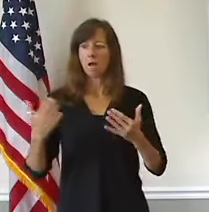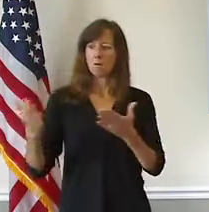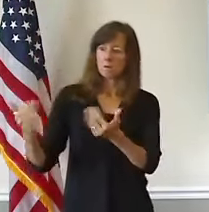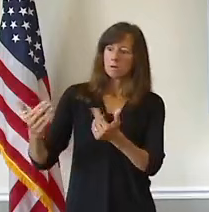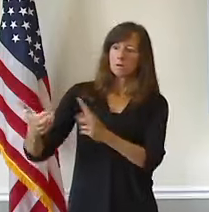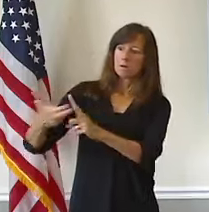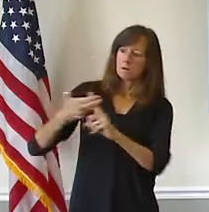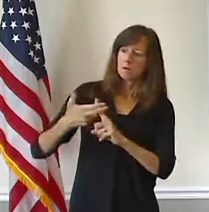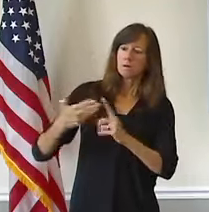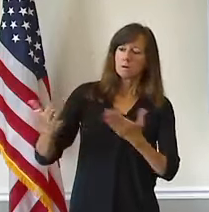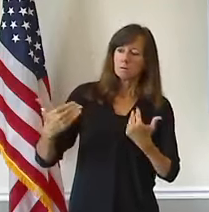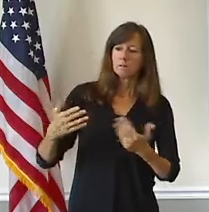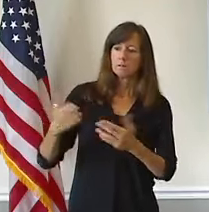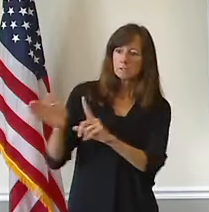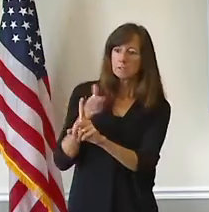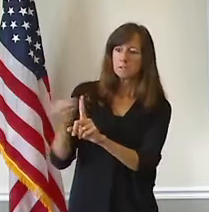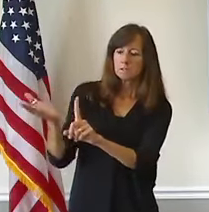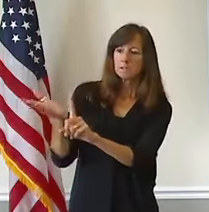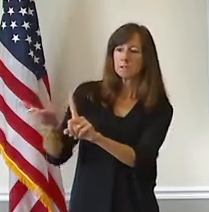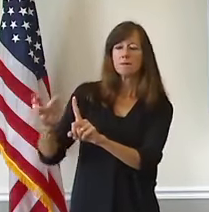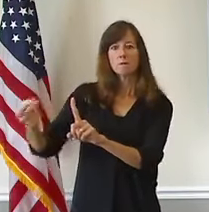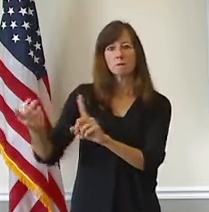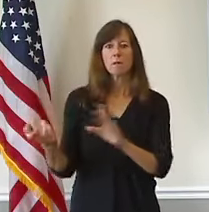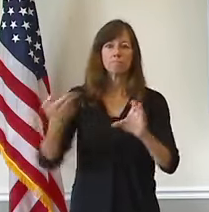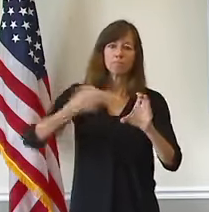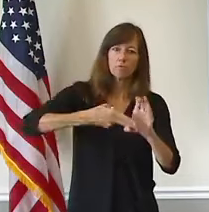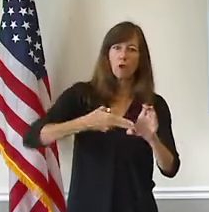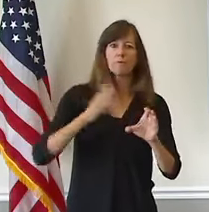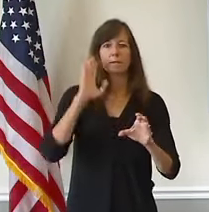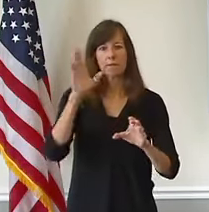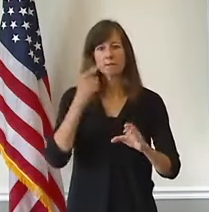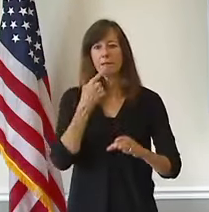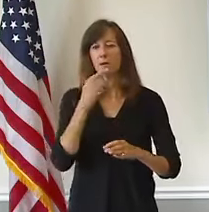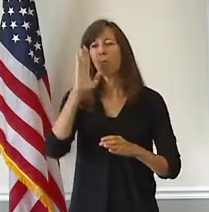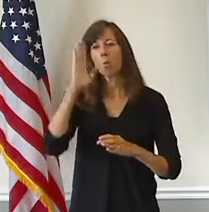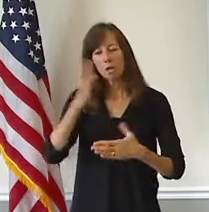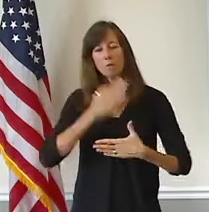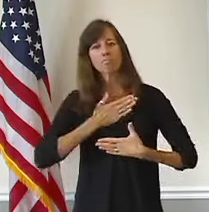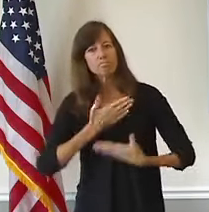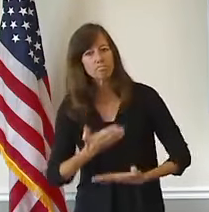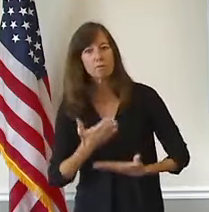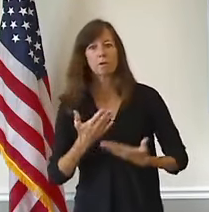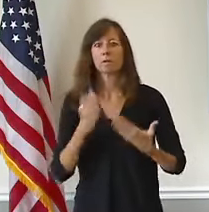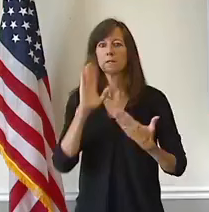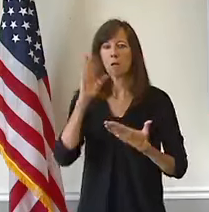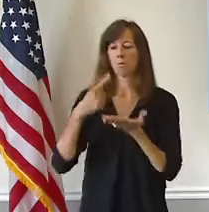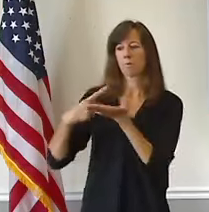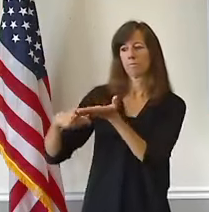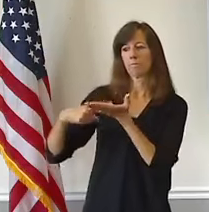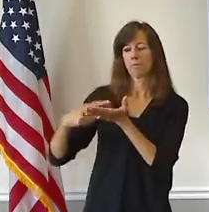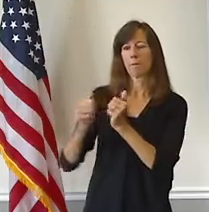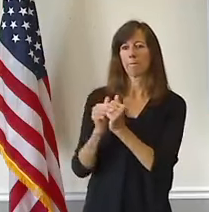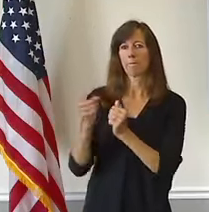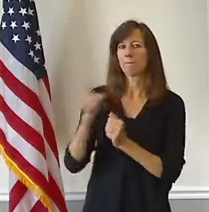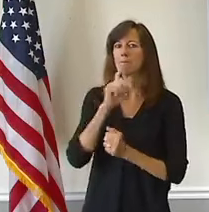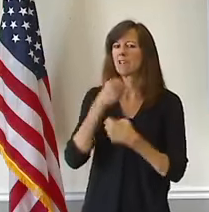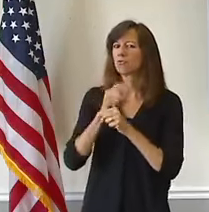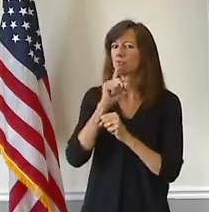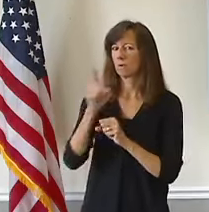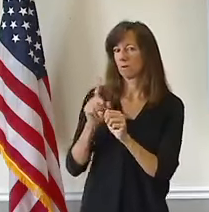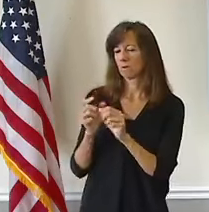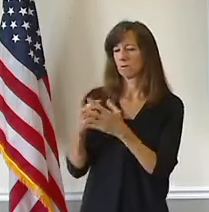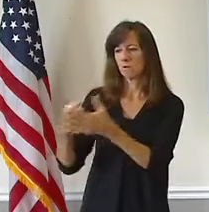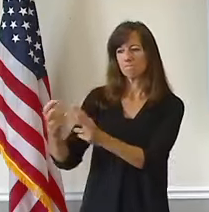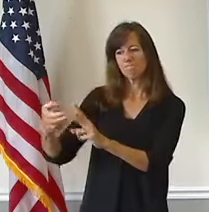have this communication. We will work with them and you to make sure that you have a better line of communication and more local representation. But there really needs to be